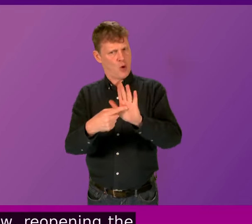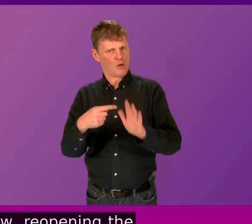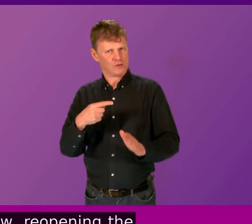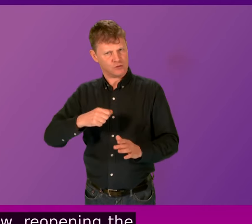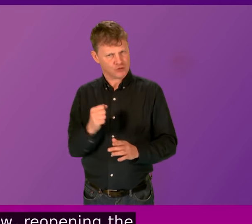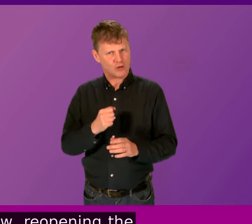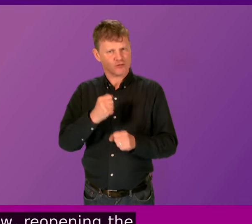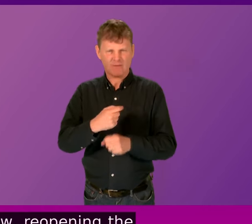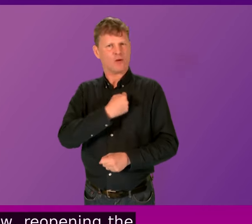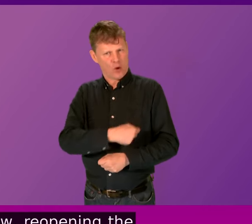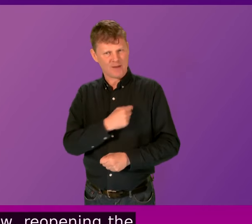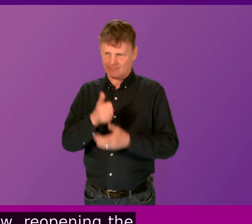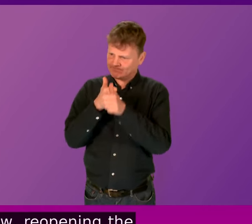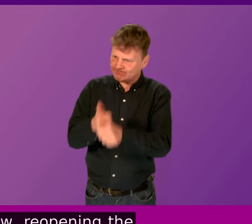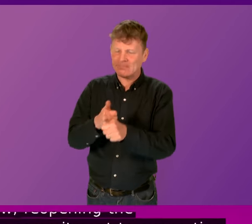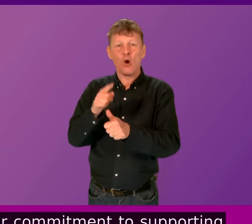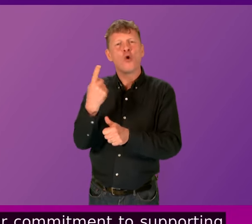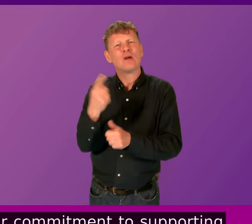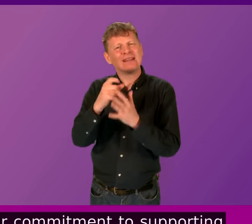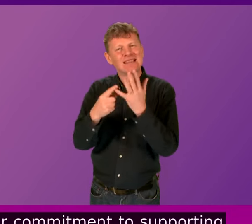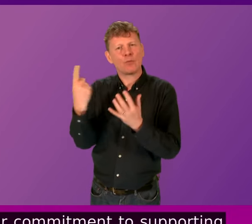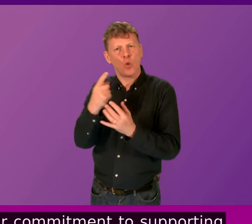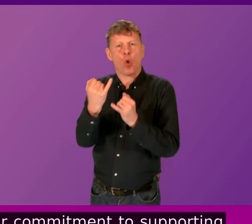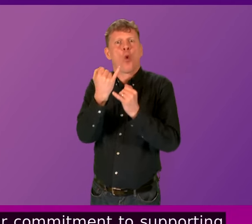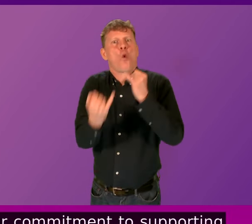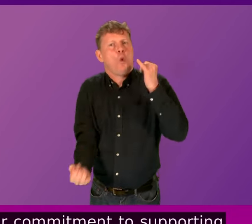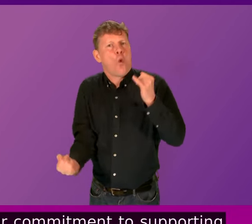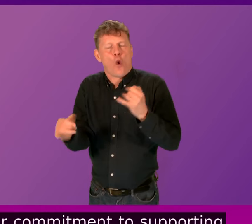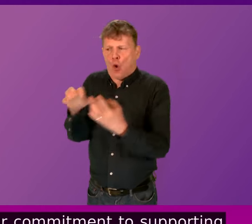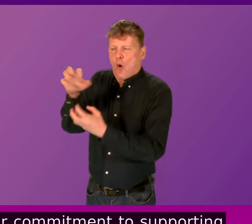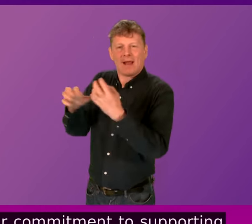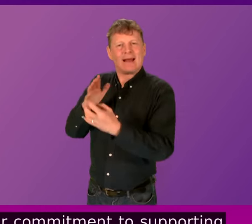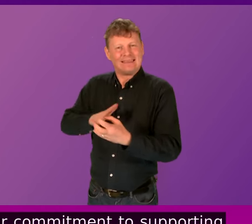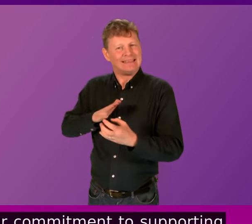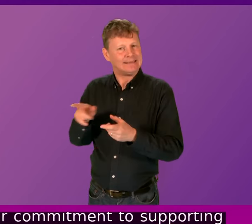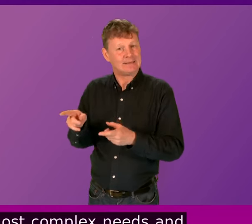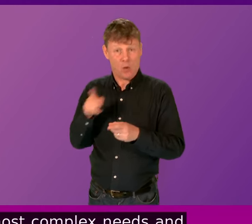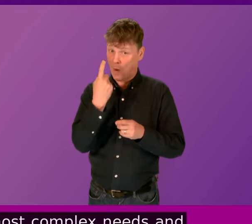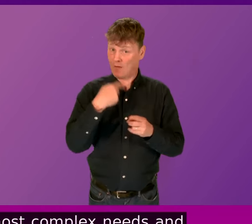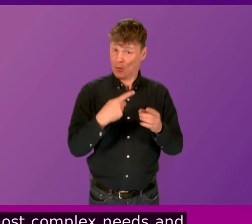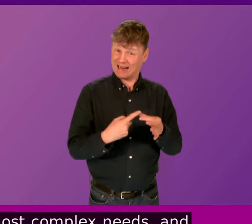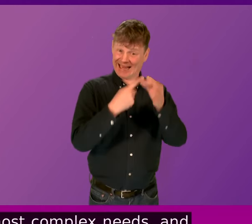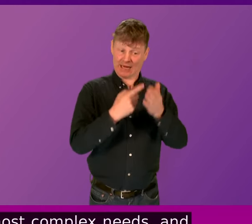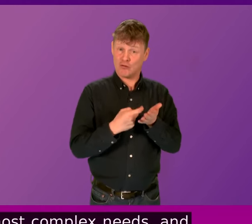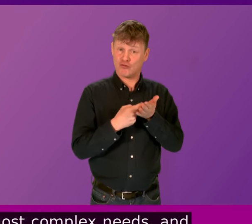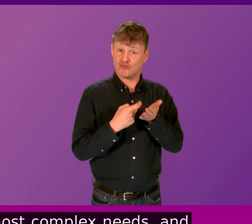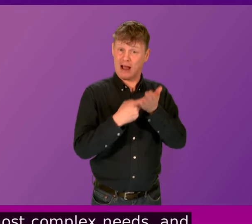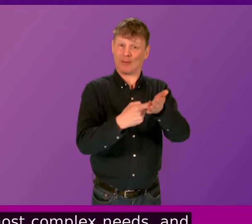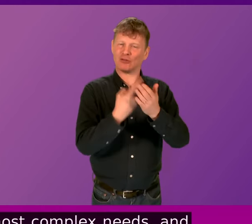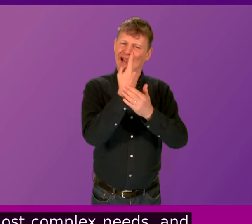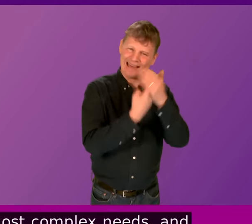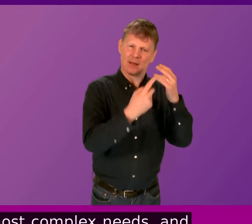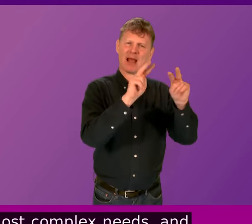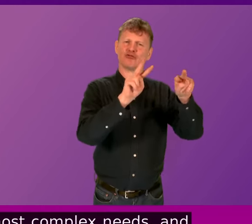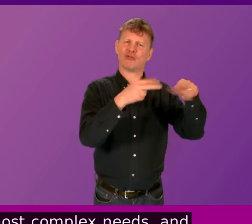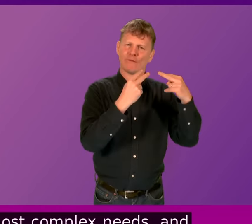supporting disabled people with the most complex needs and delivers on a key recommendation of the Independent Review of Adult Social